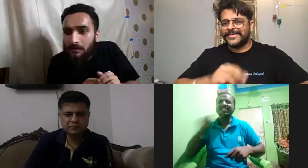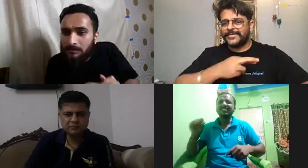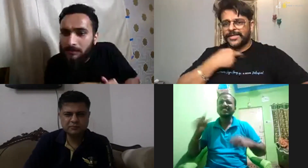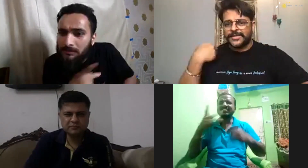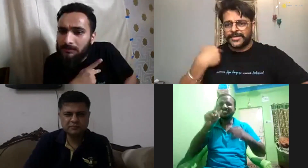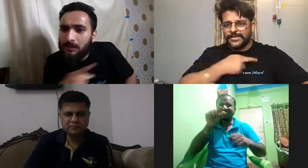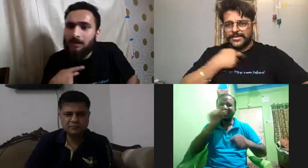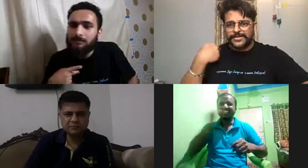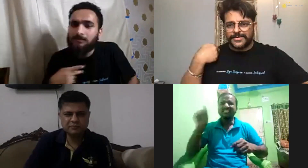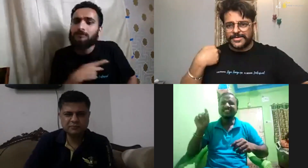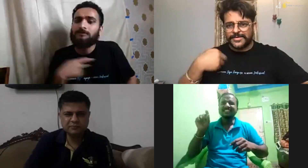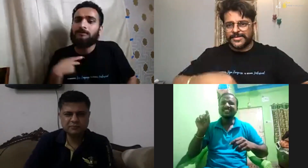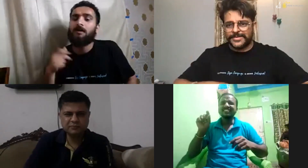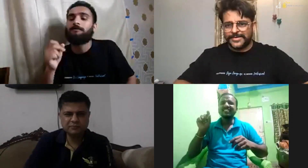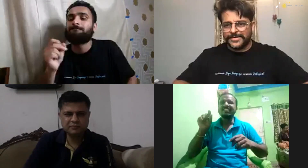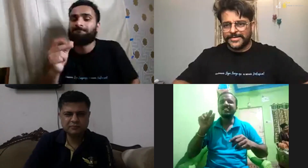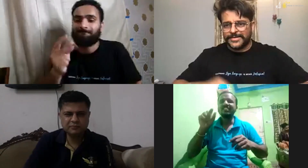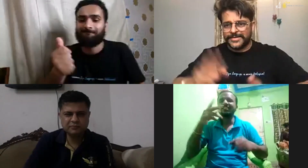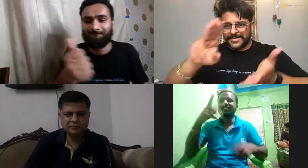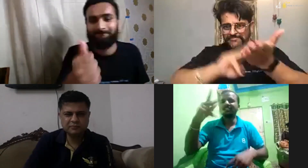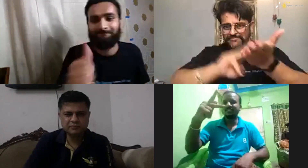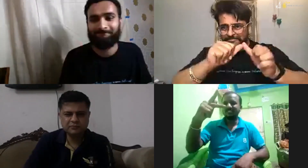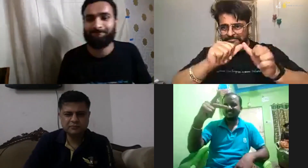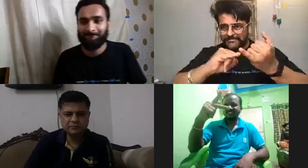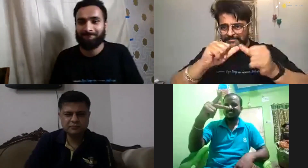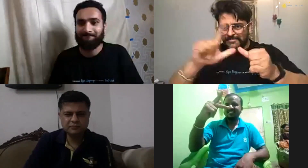This is the sign. Yeah. So,